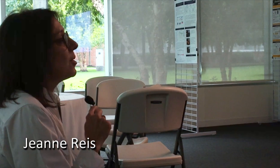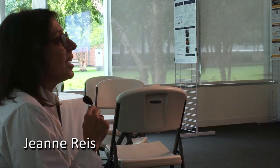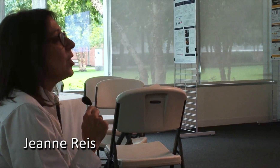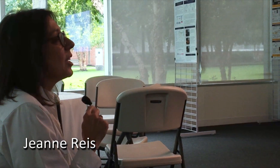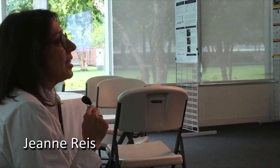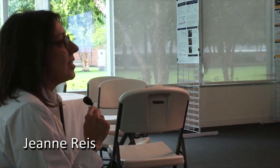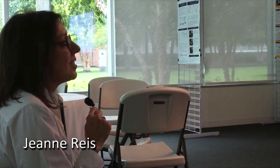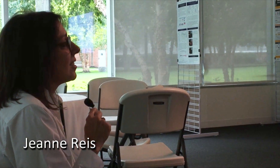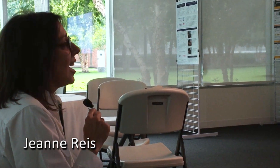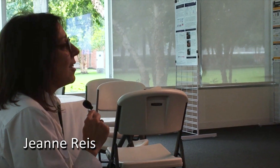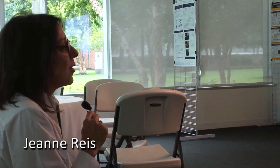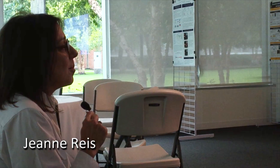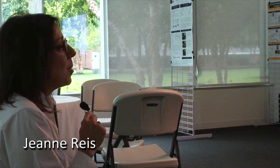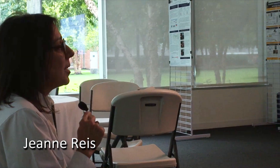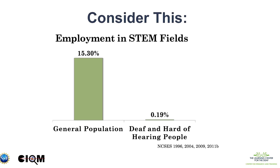a look at this slide for a moment.